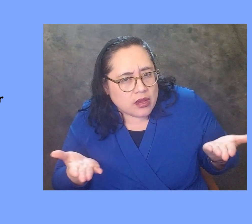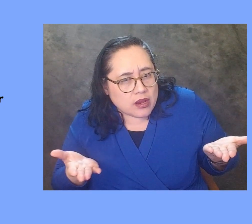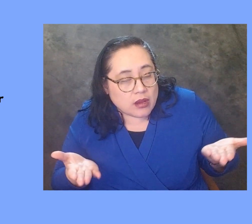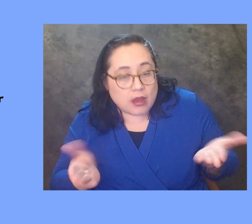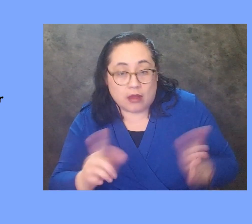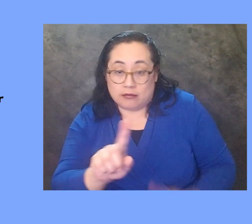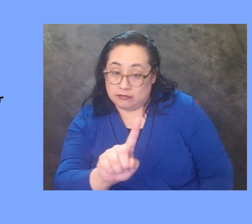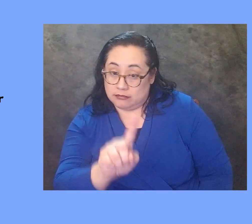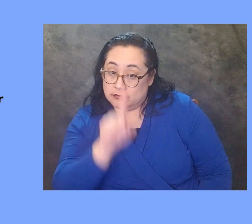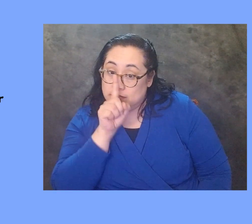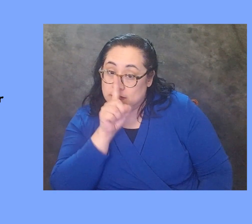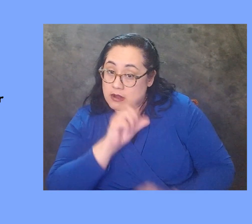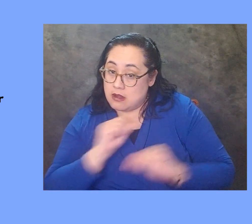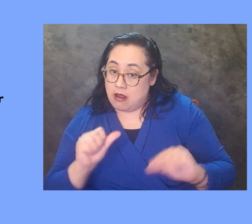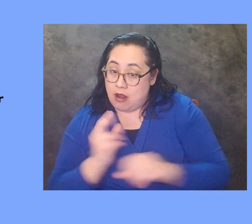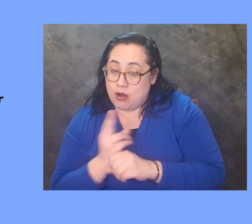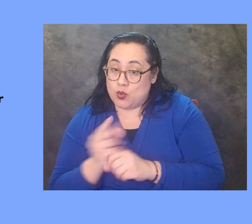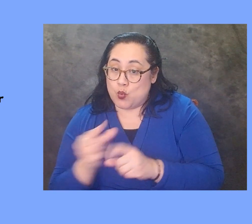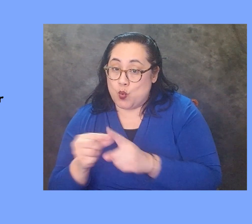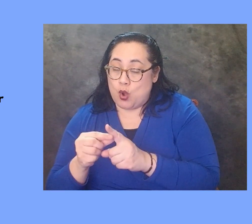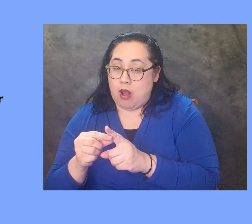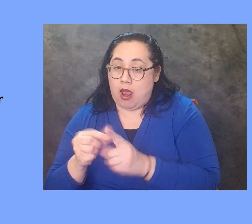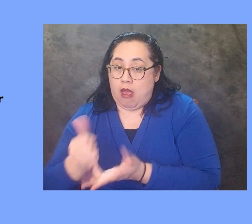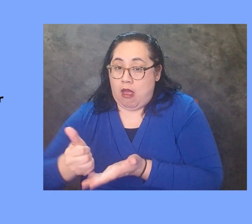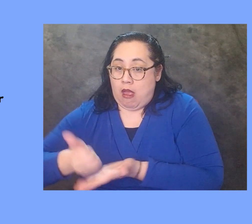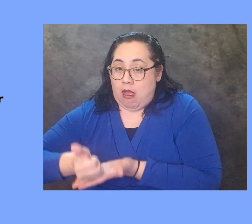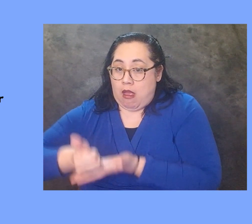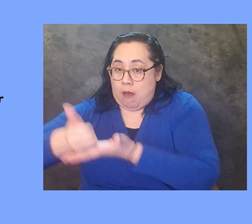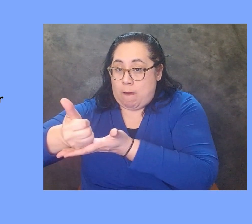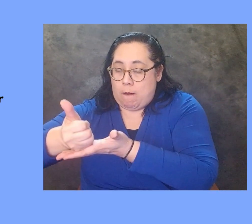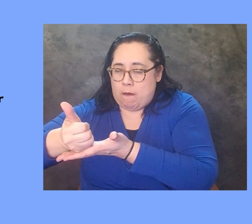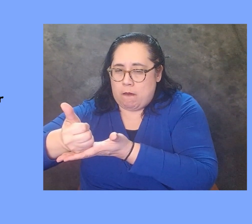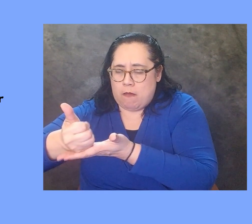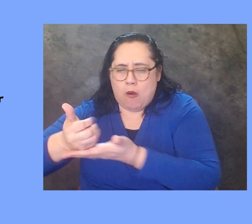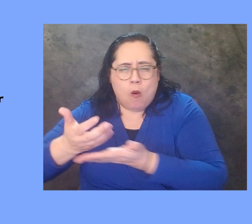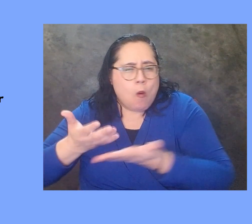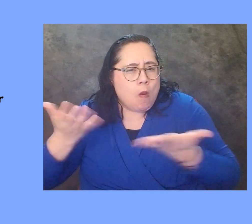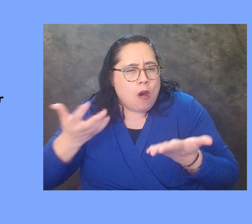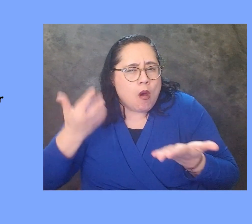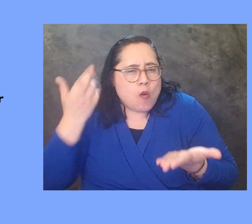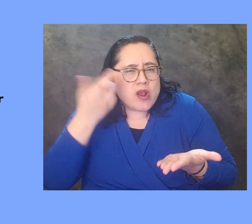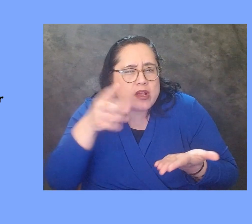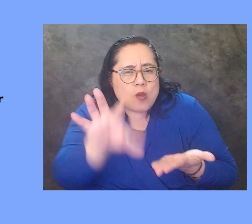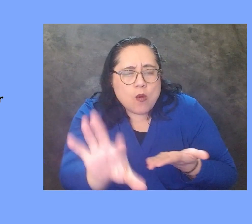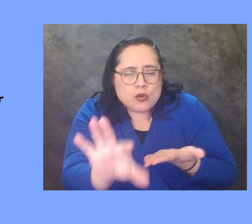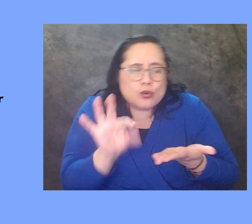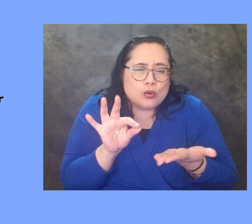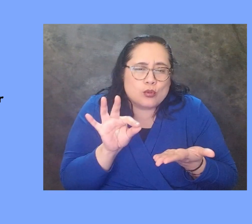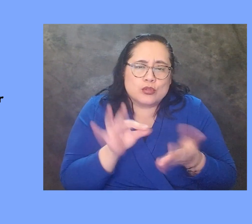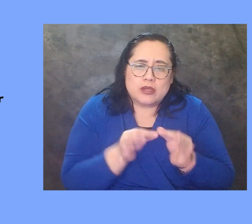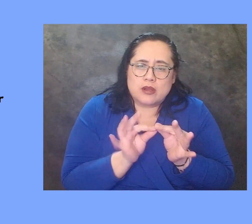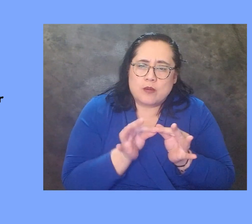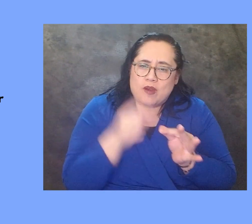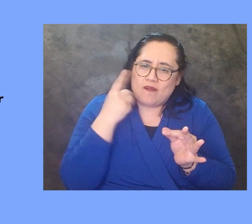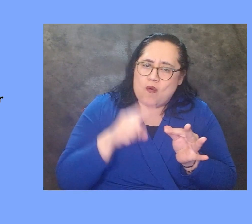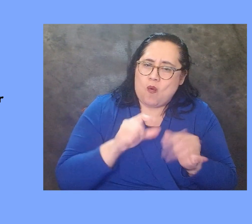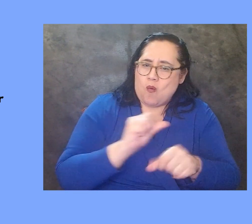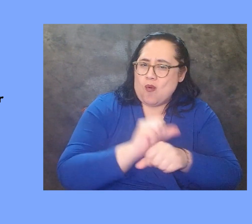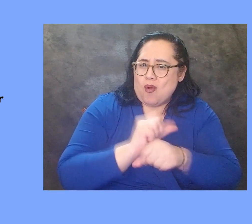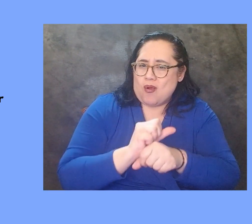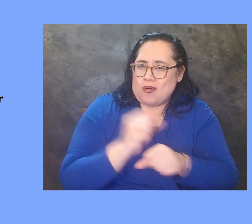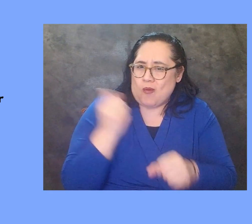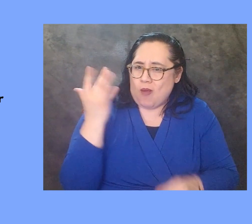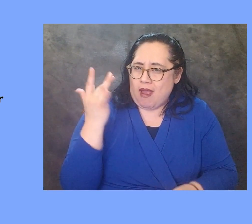Why are you here? But without using the word help, what's the reason that you have